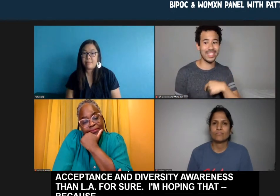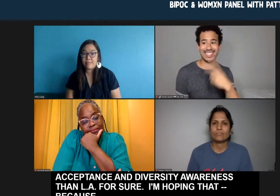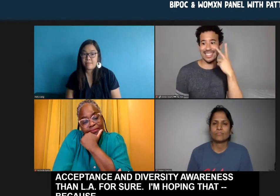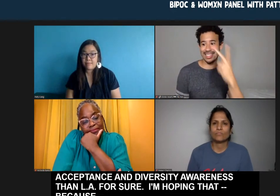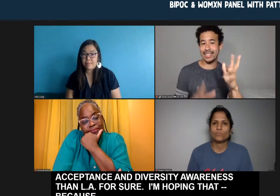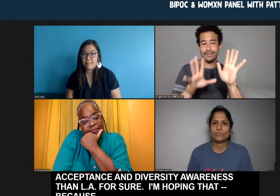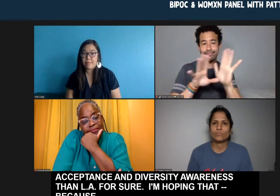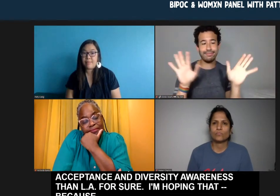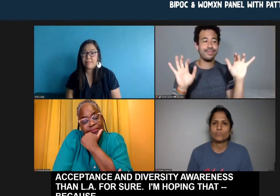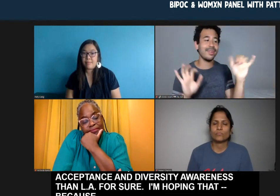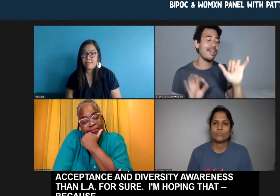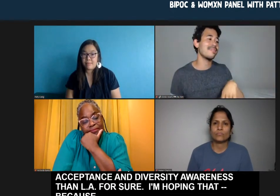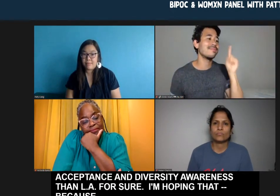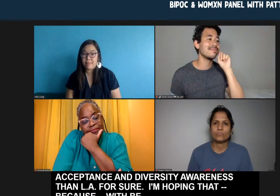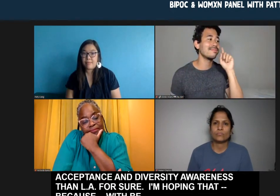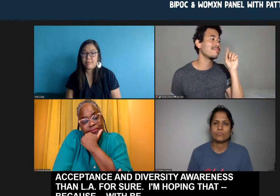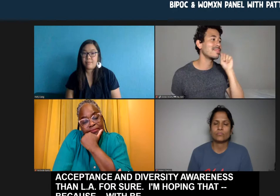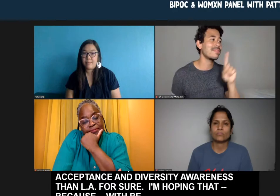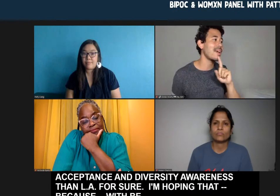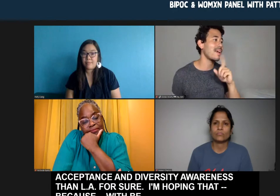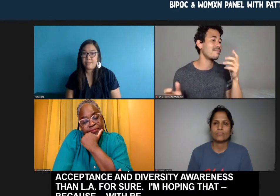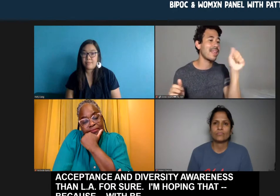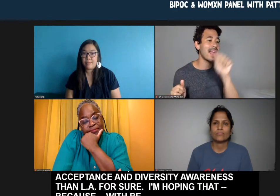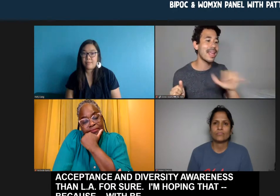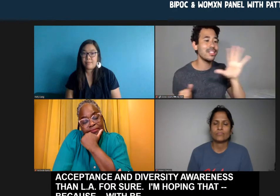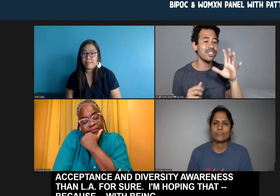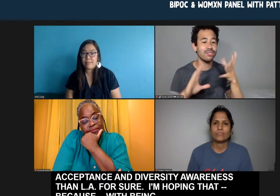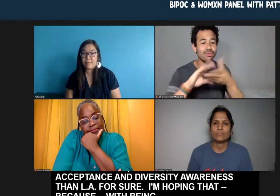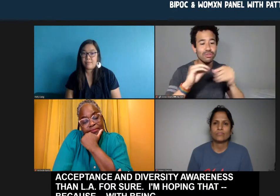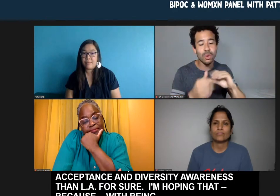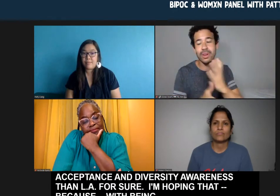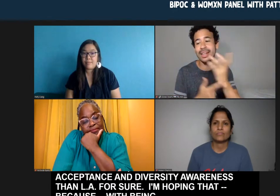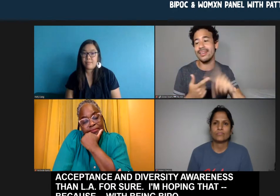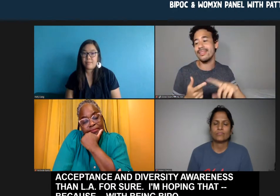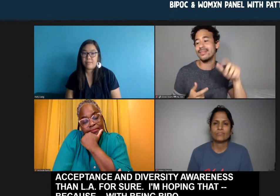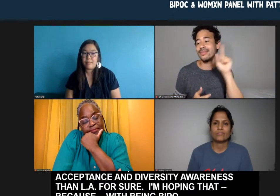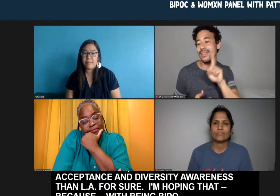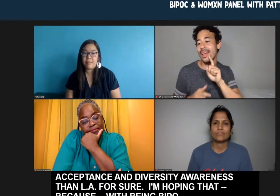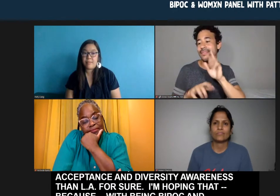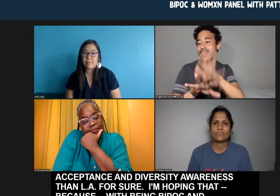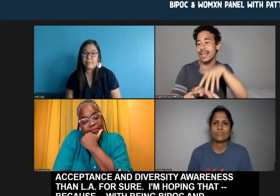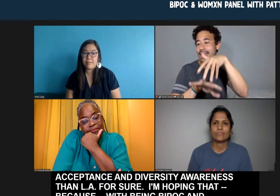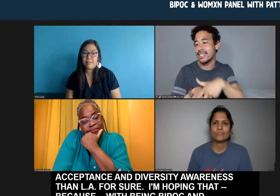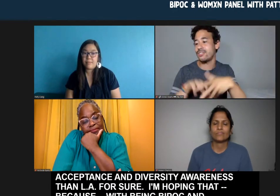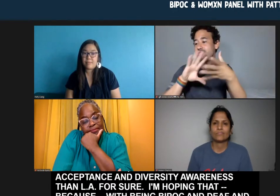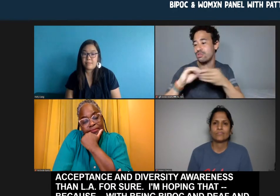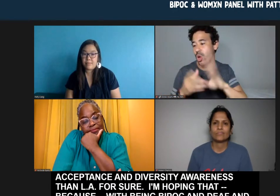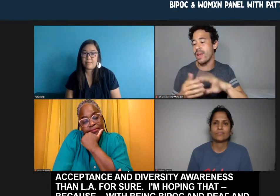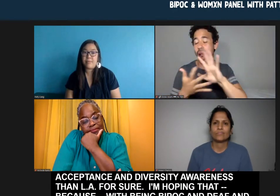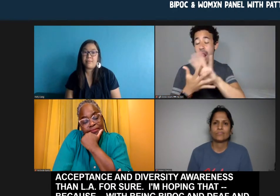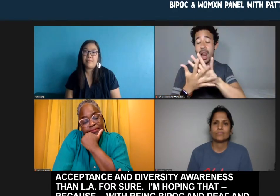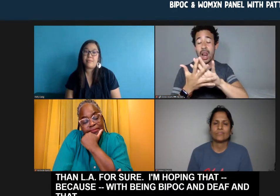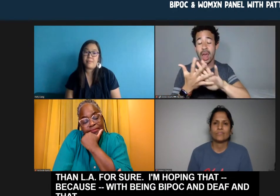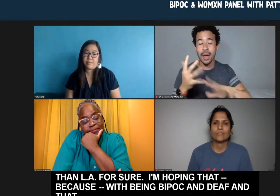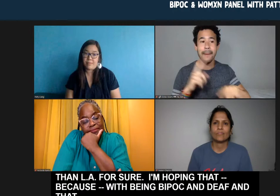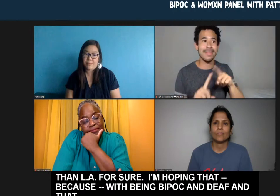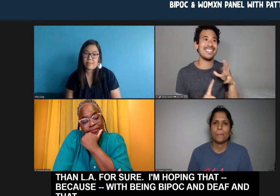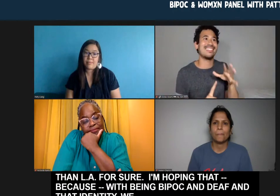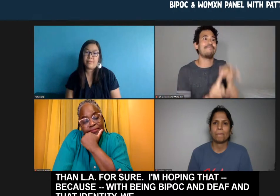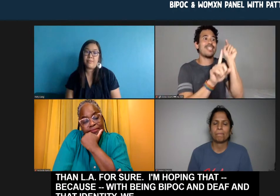being BIPOC and deaf and that identity, we need more Asian stories. We need more Indigenous stories. There's a long